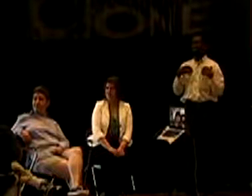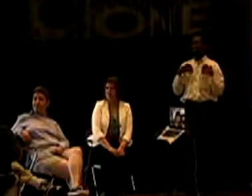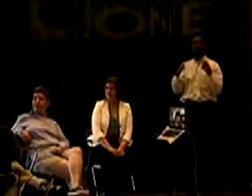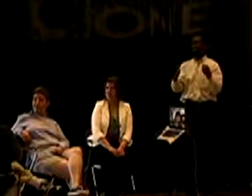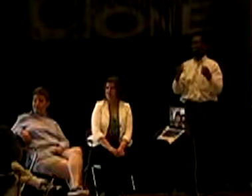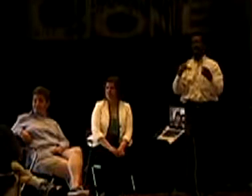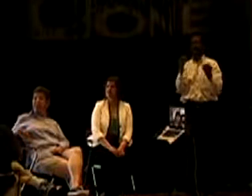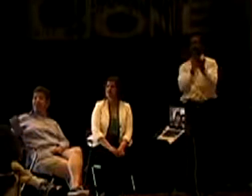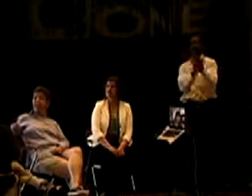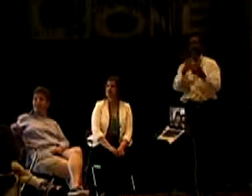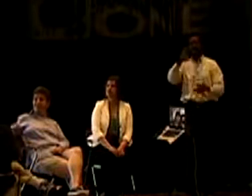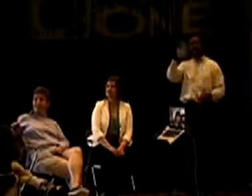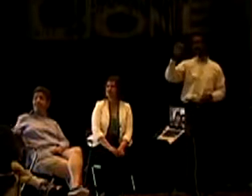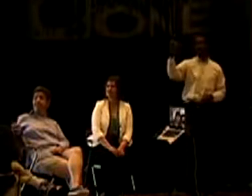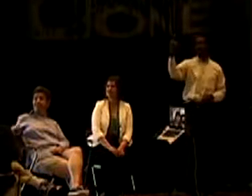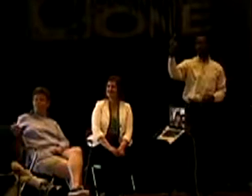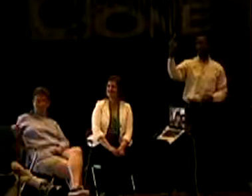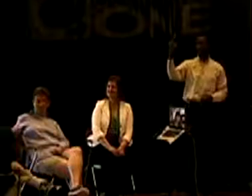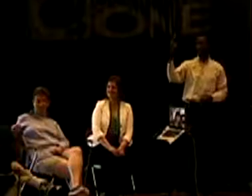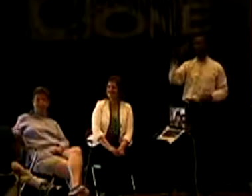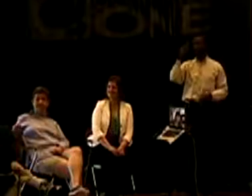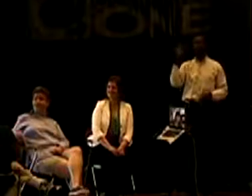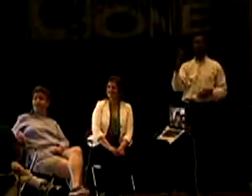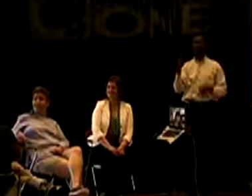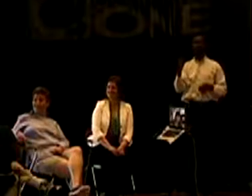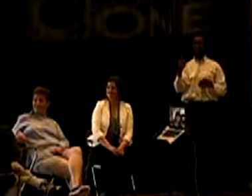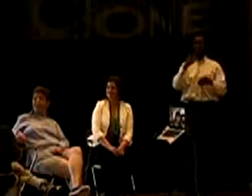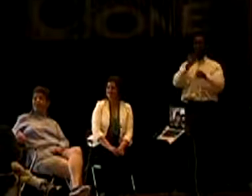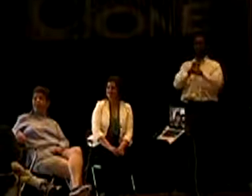a successful endeavor. So props to you, and also to Company One,